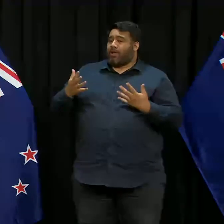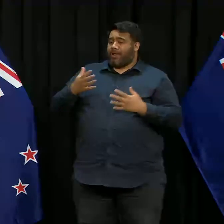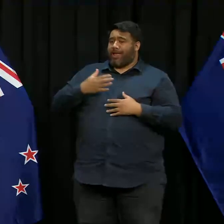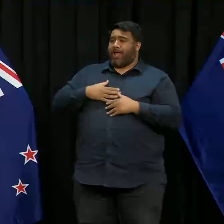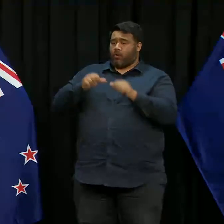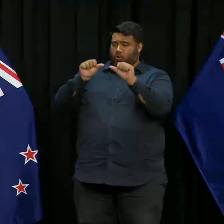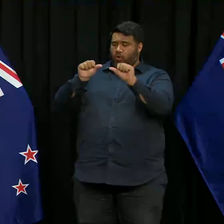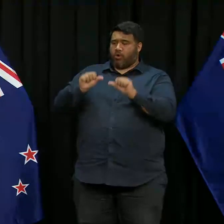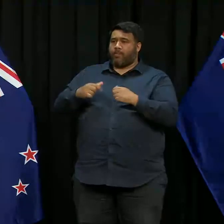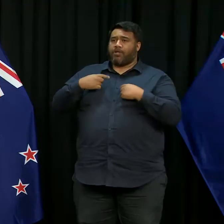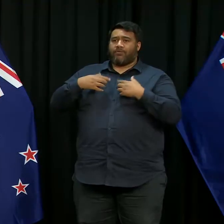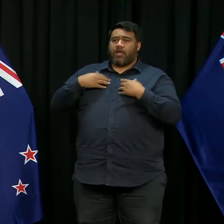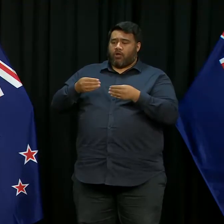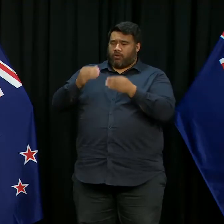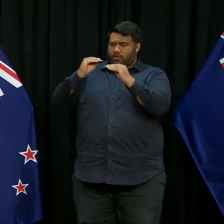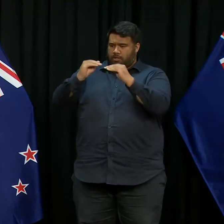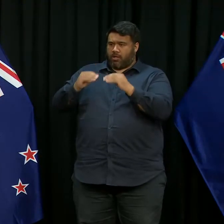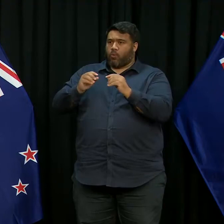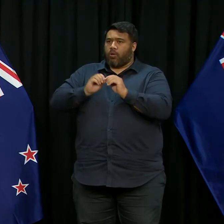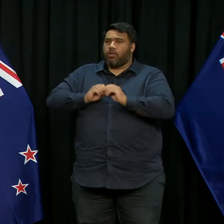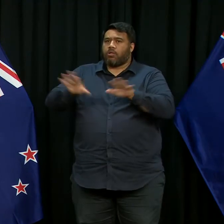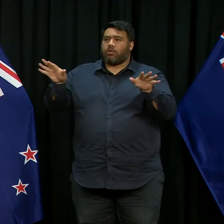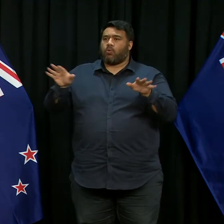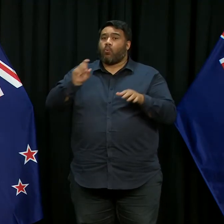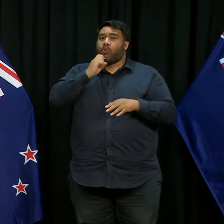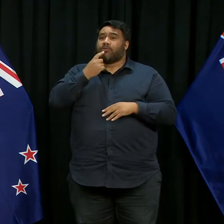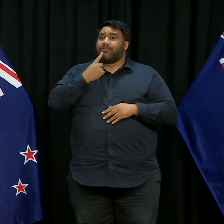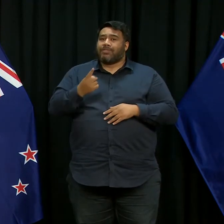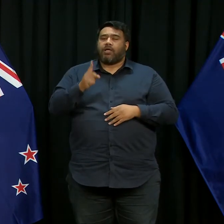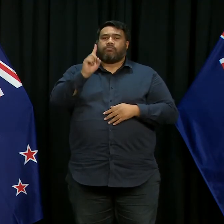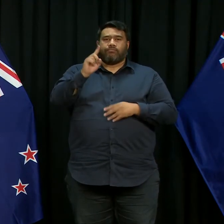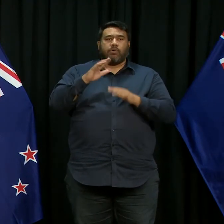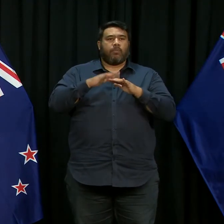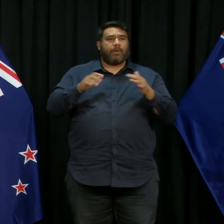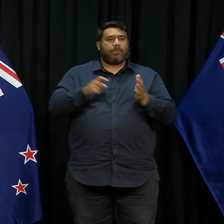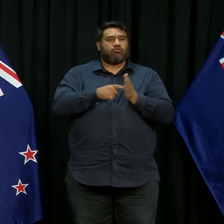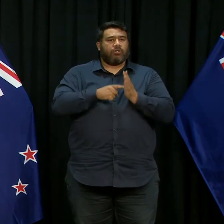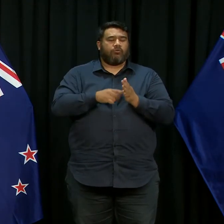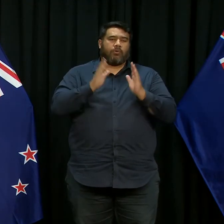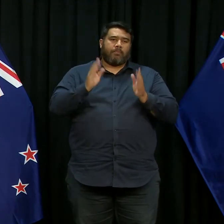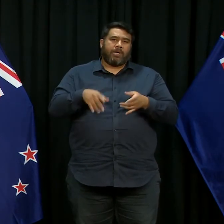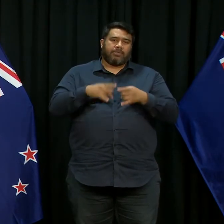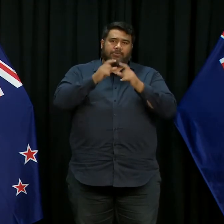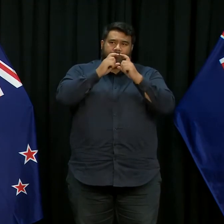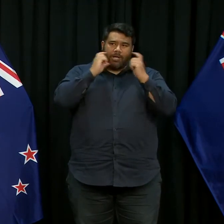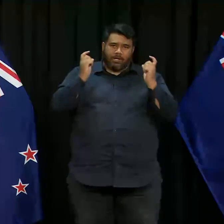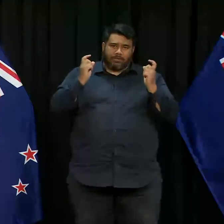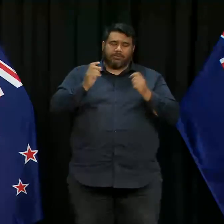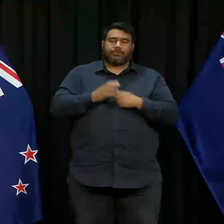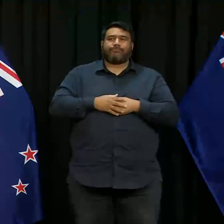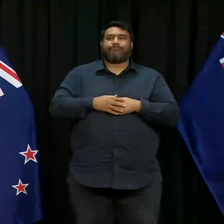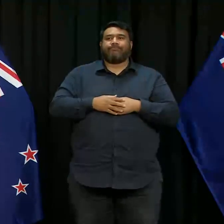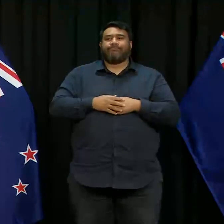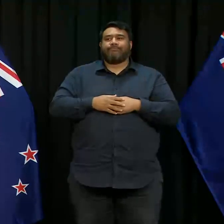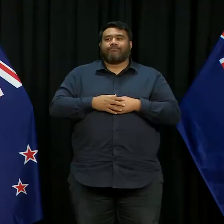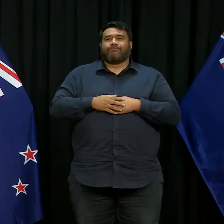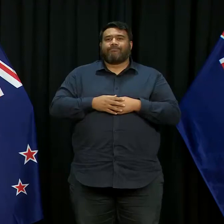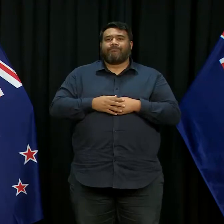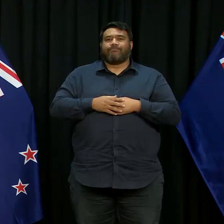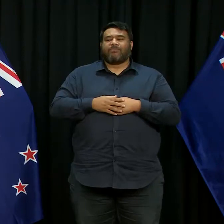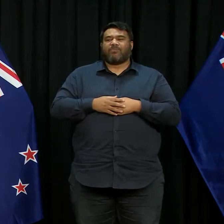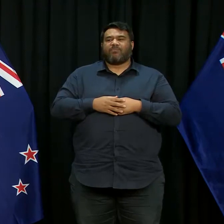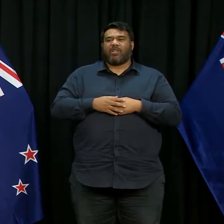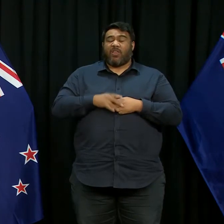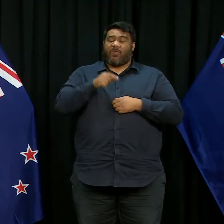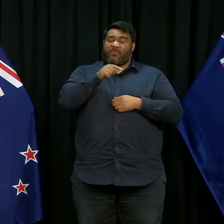the rest of the country to keep up the mask use on public transport. So I should add that. That is an additional element. Otherwise, we're moving to a straight